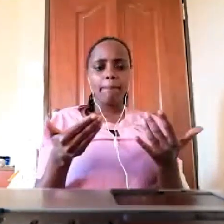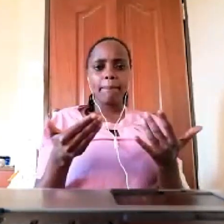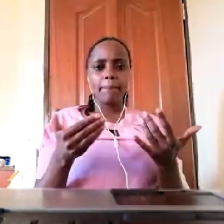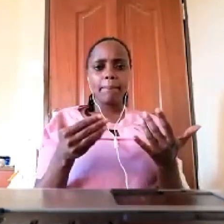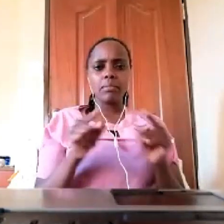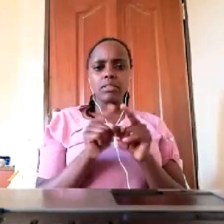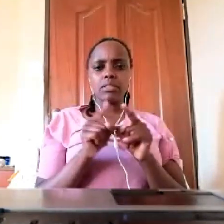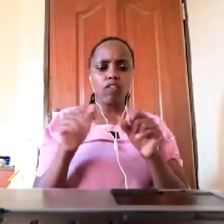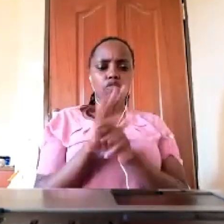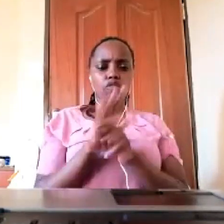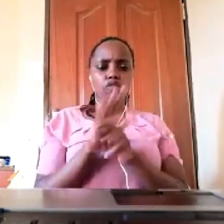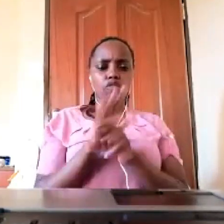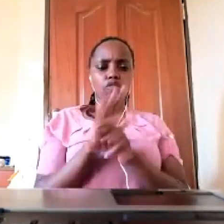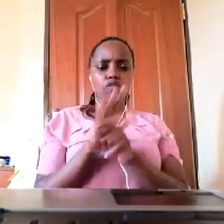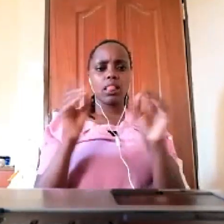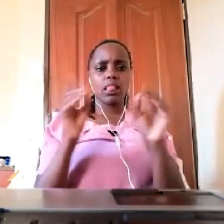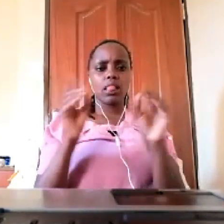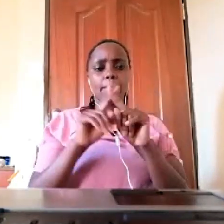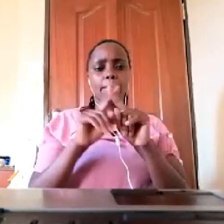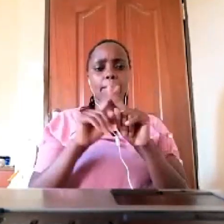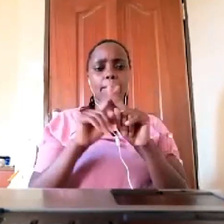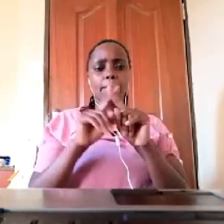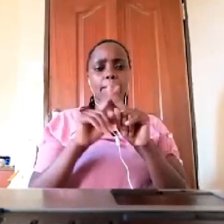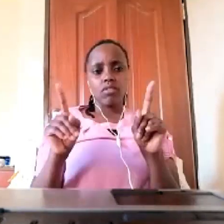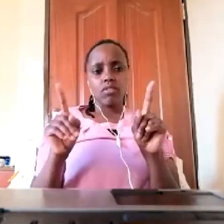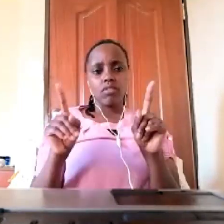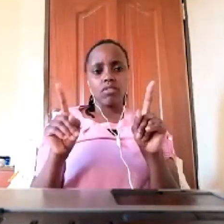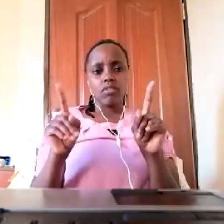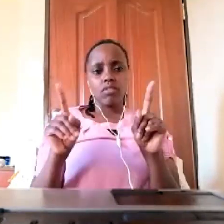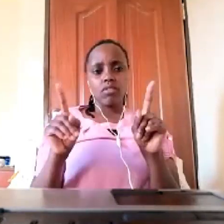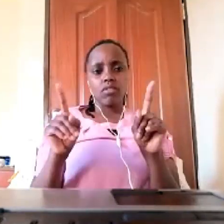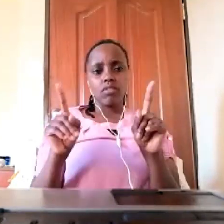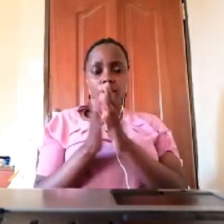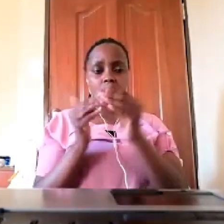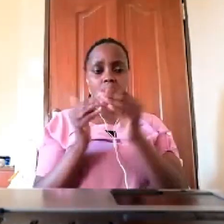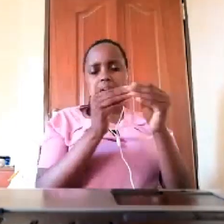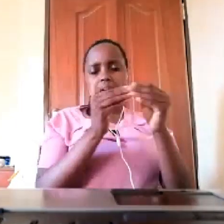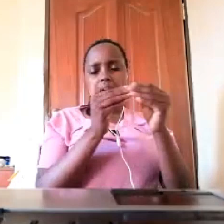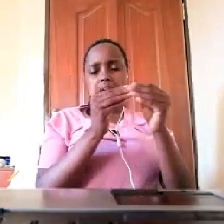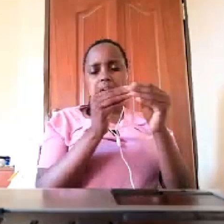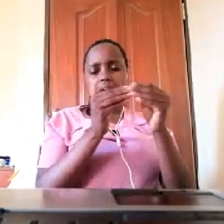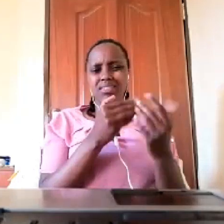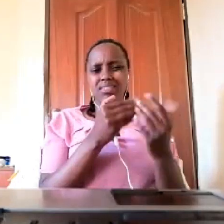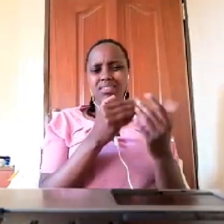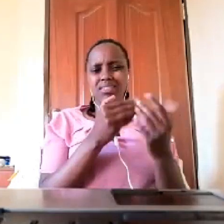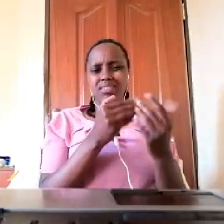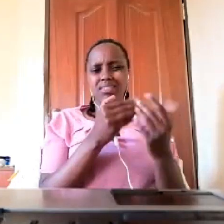not entirely, but somehow our rules and procedures and guidelines are not really